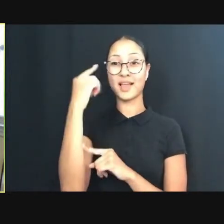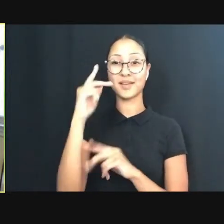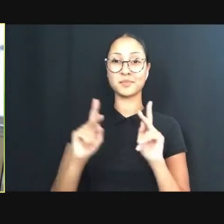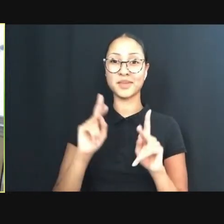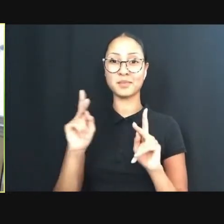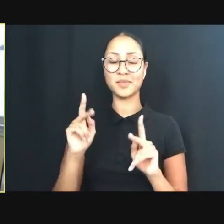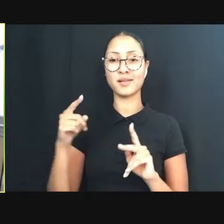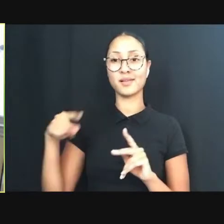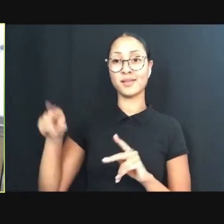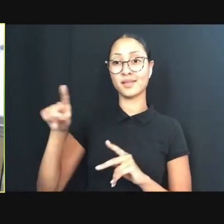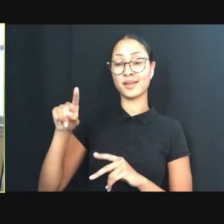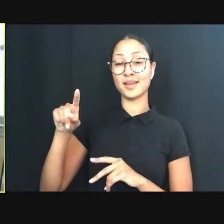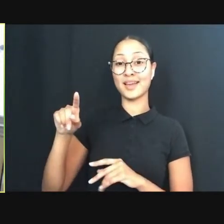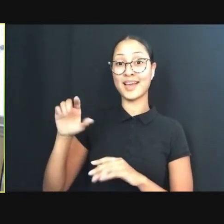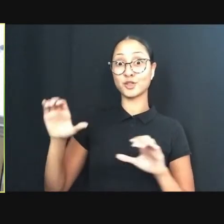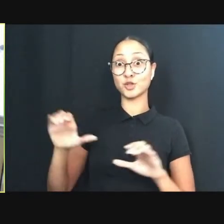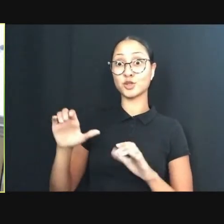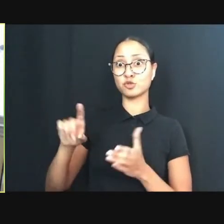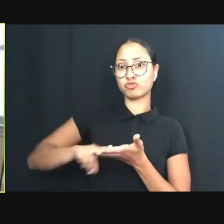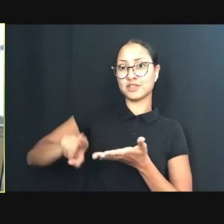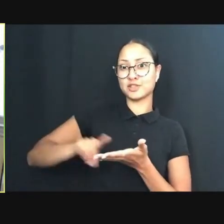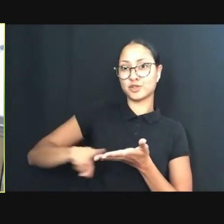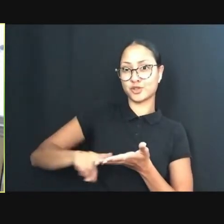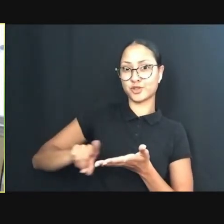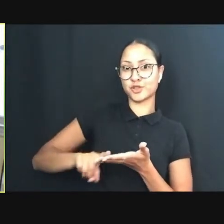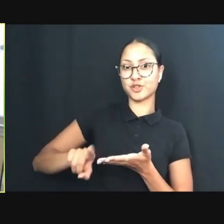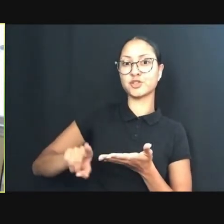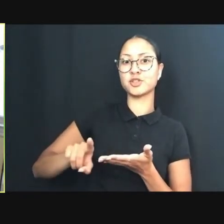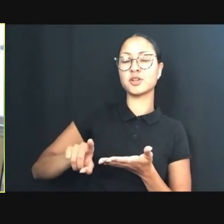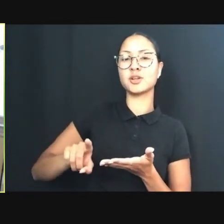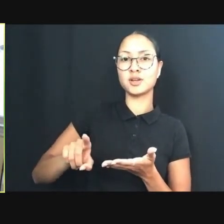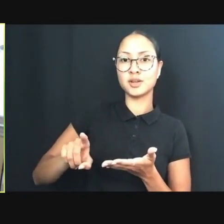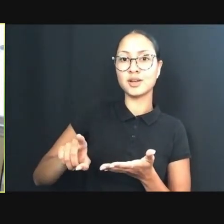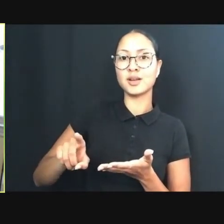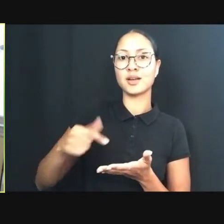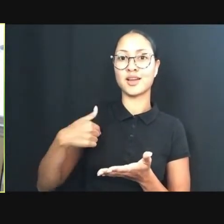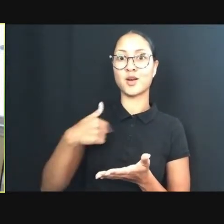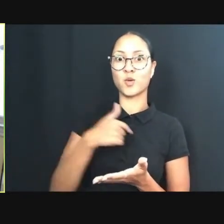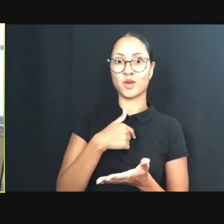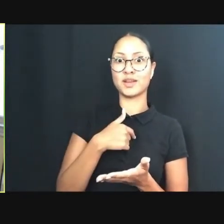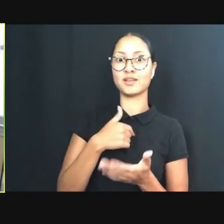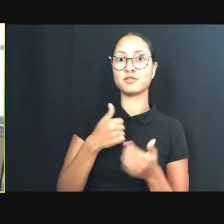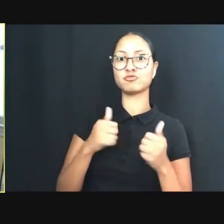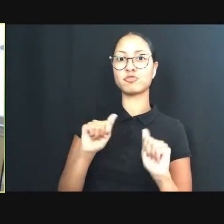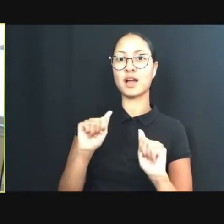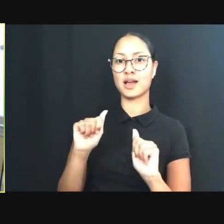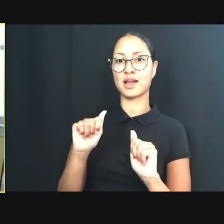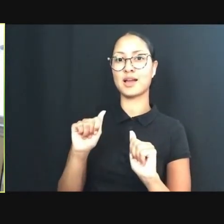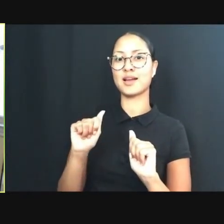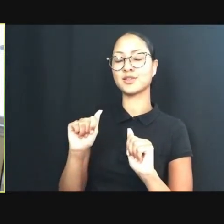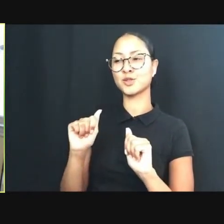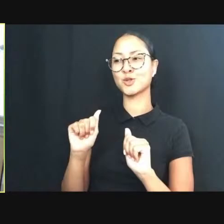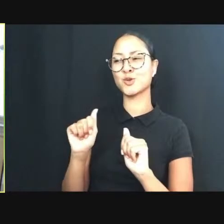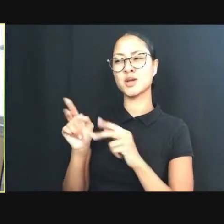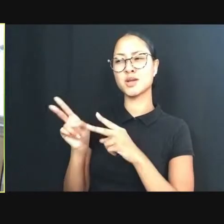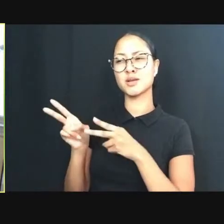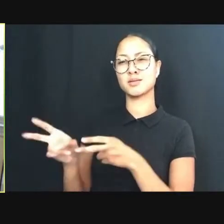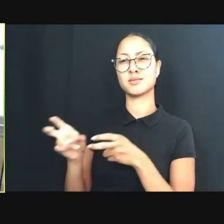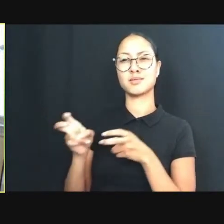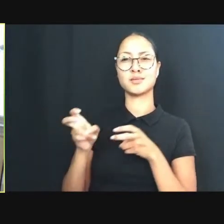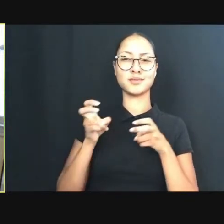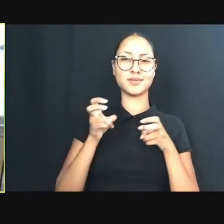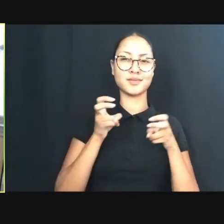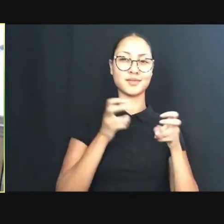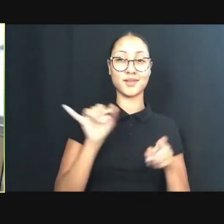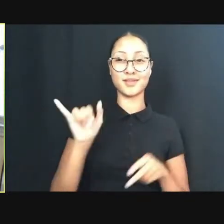us to learn. So I was trying to figure out ways to like make folklore more sexy for younger folks so that they would get